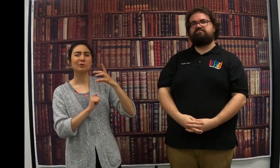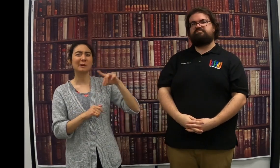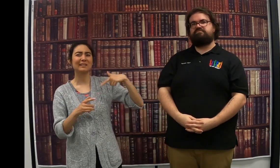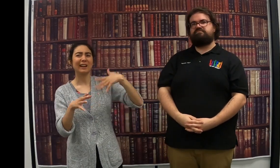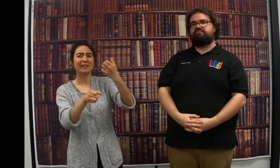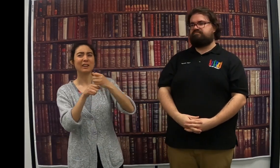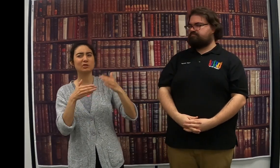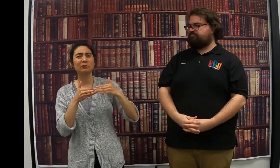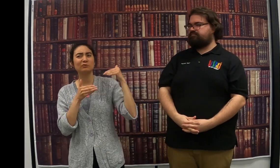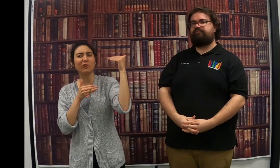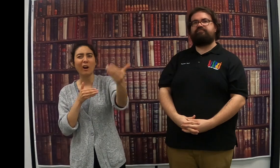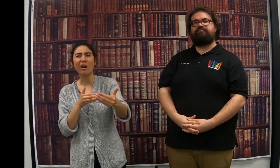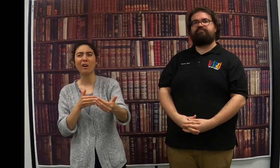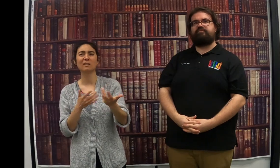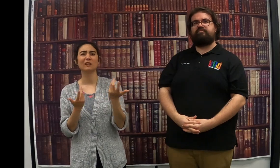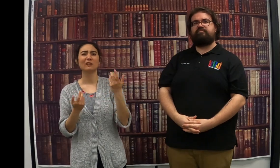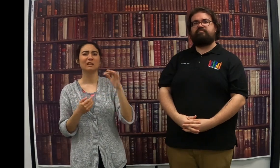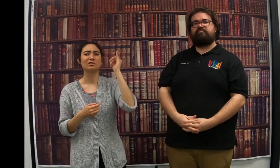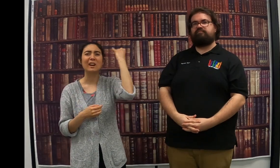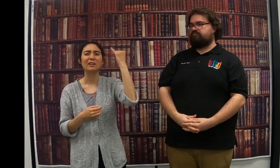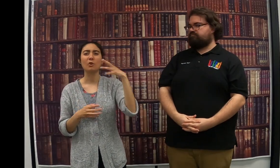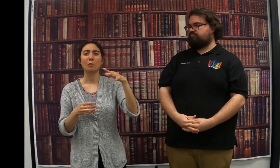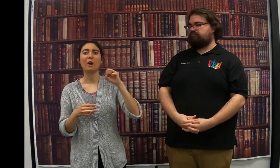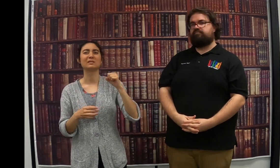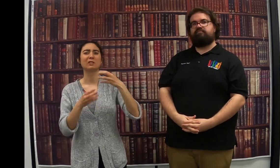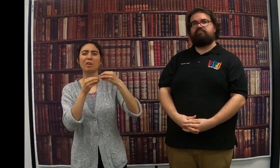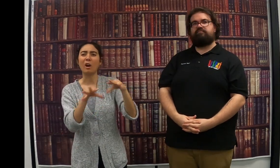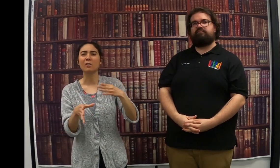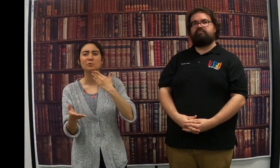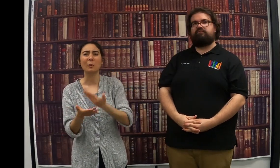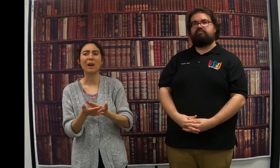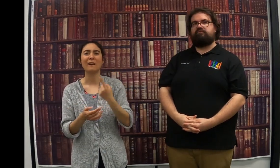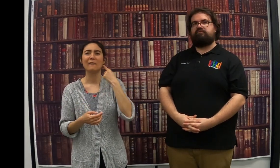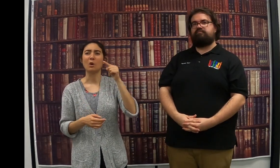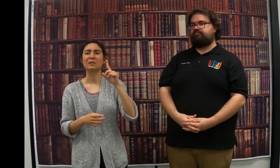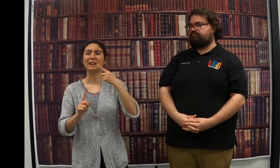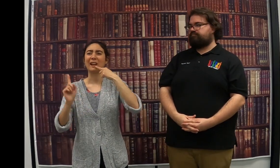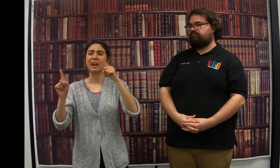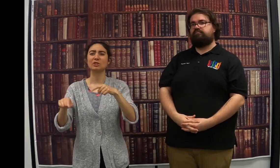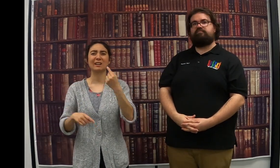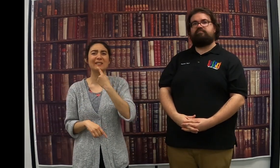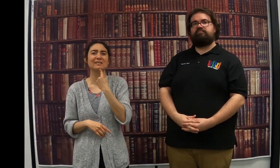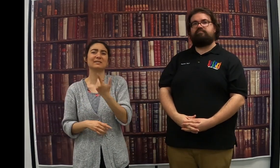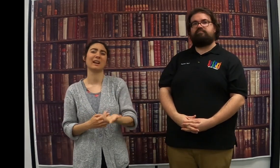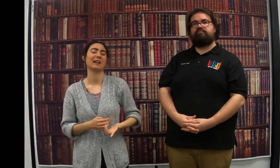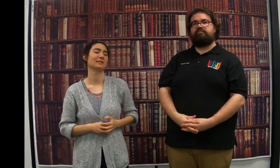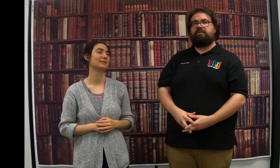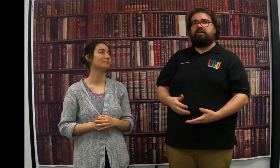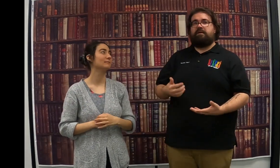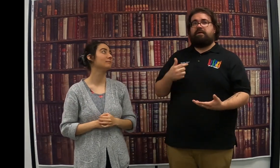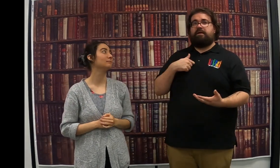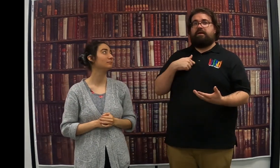How did we get this far? Joringel was at a loss as well, for when he answered, he